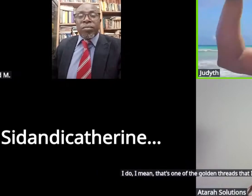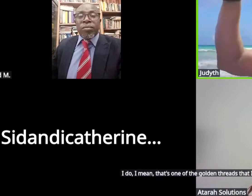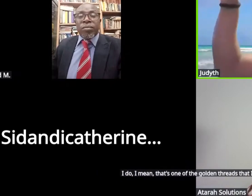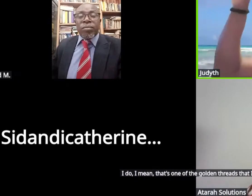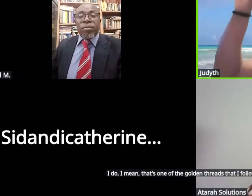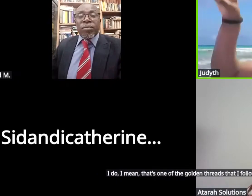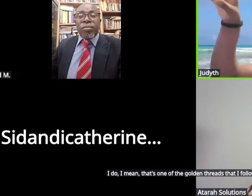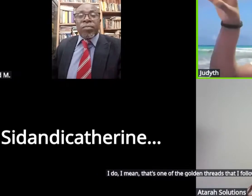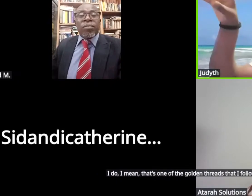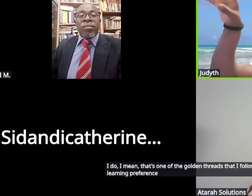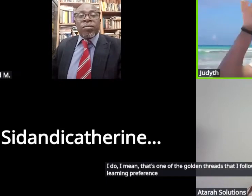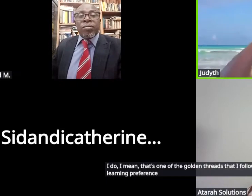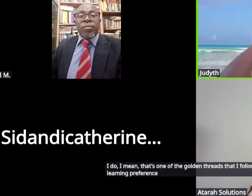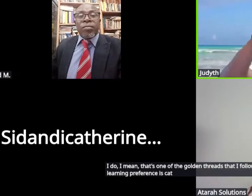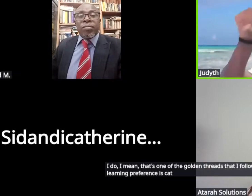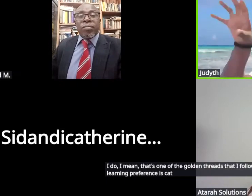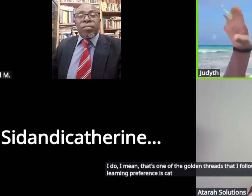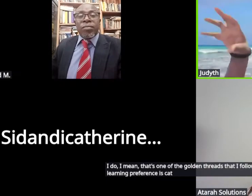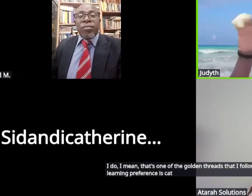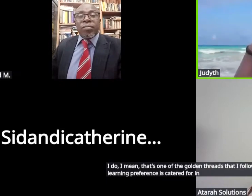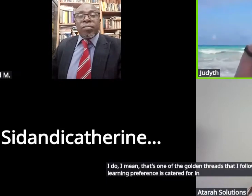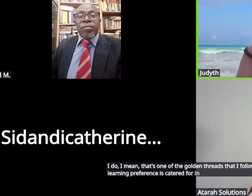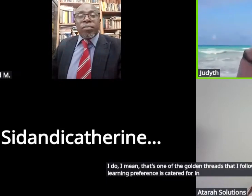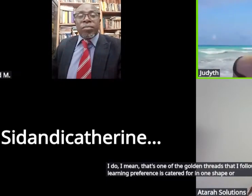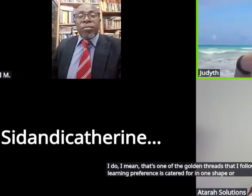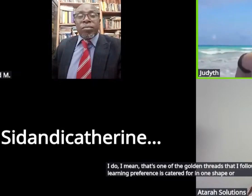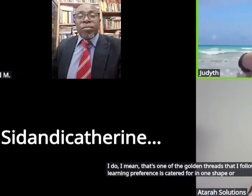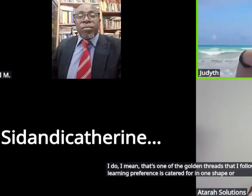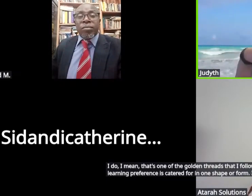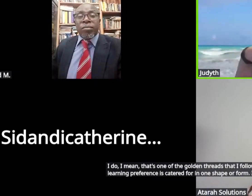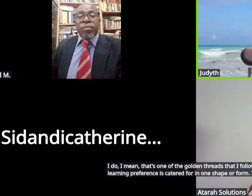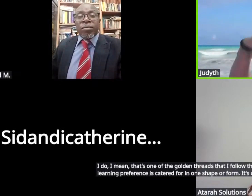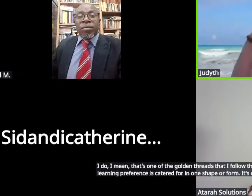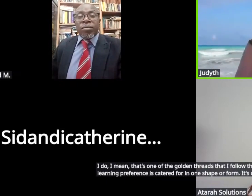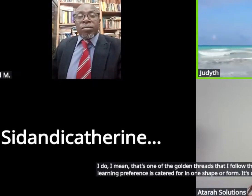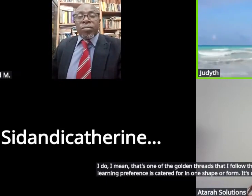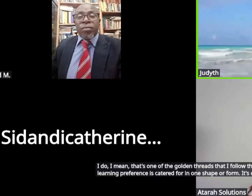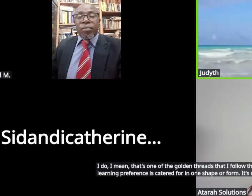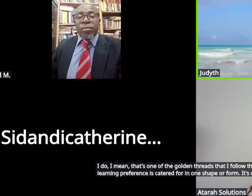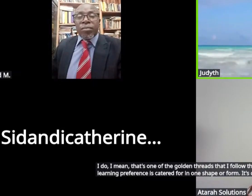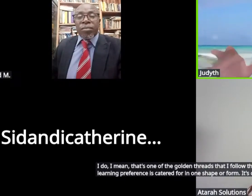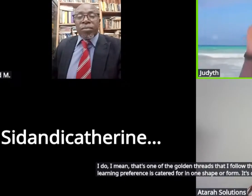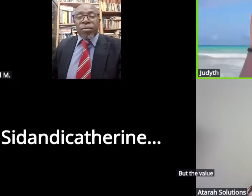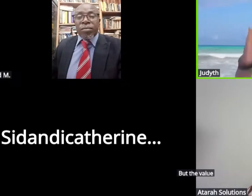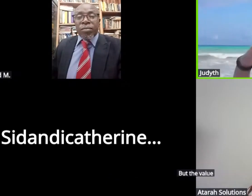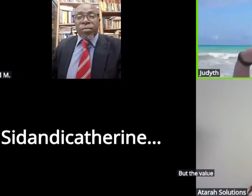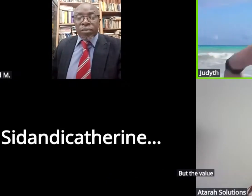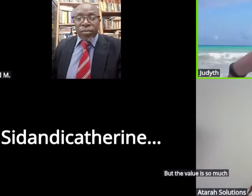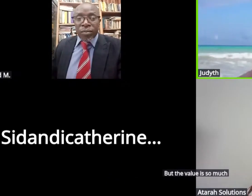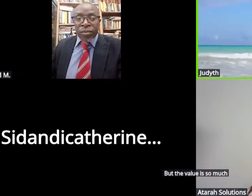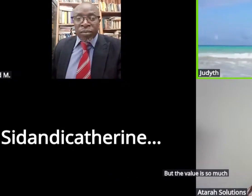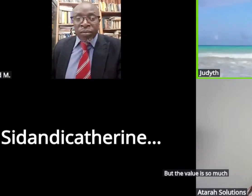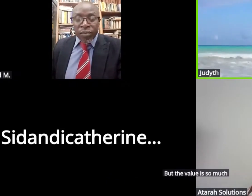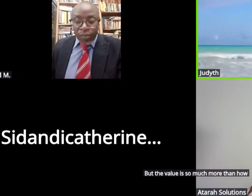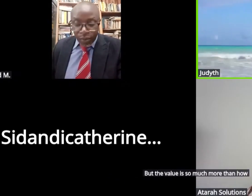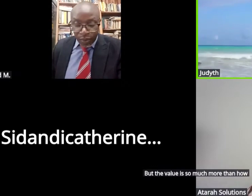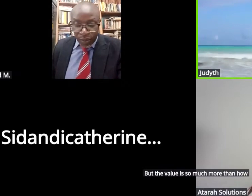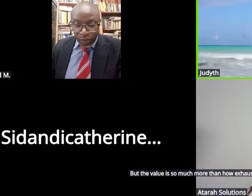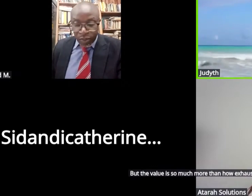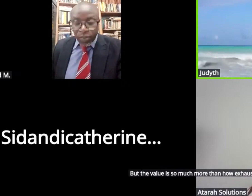learning preference is catered for in one shape or form. It's quite exhausting, but the value is so much more than how exhausted you